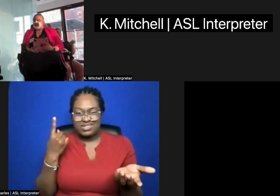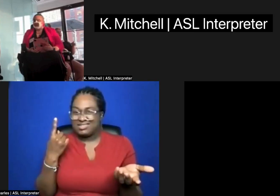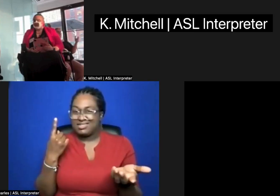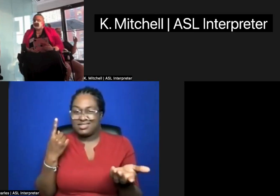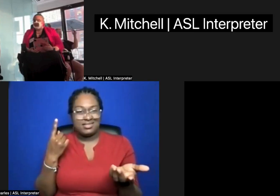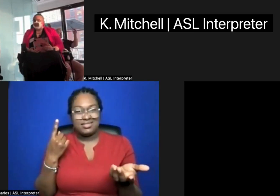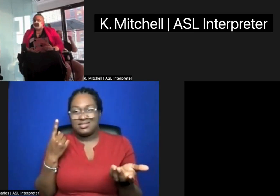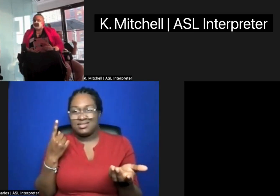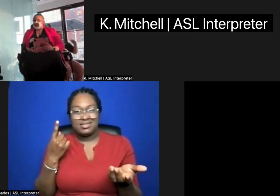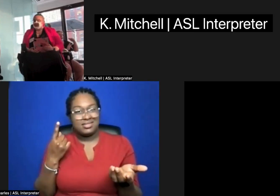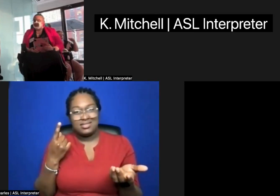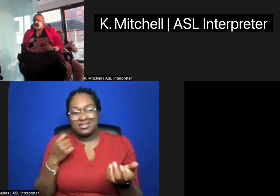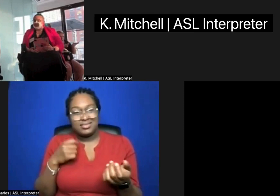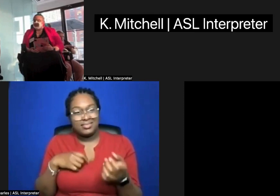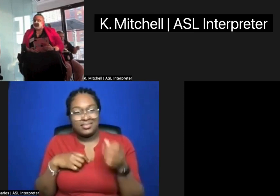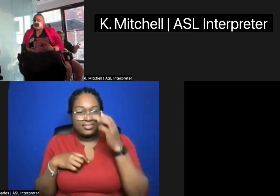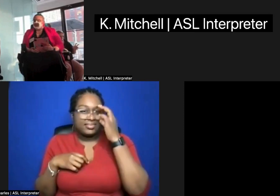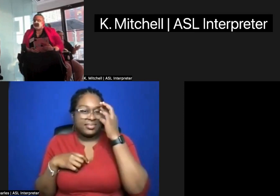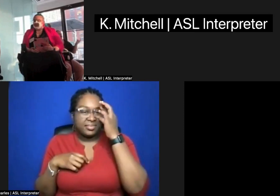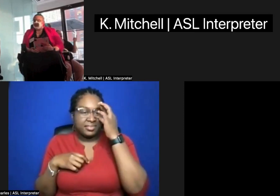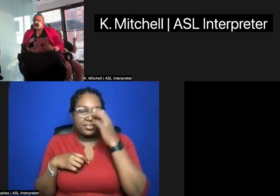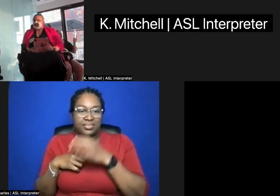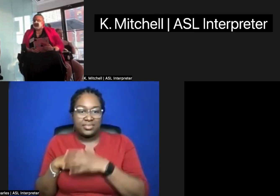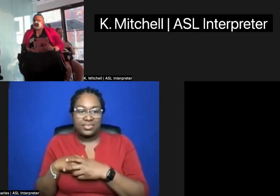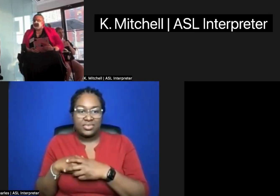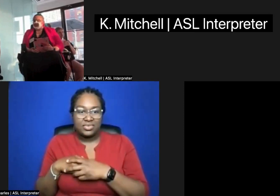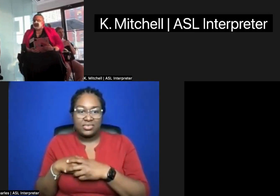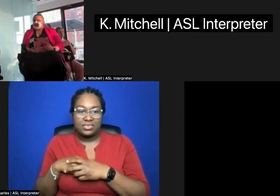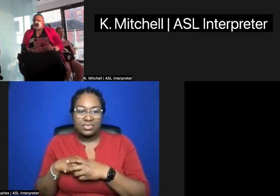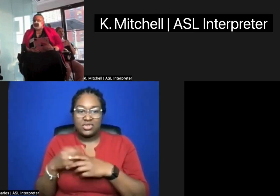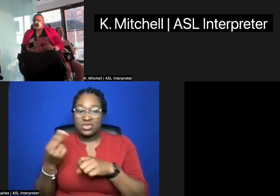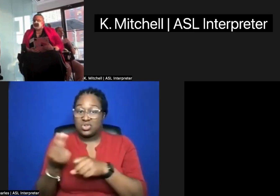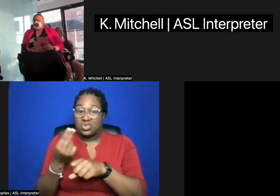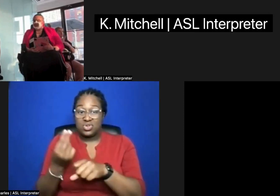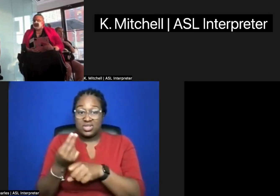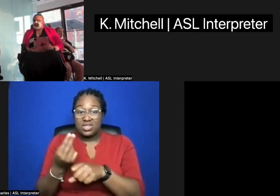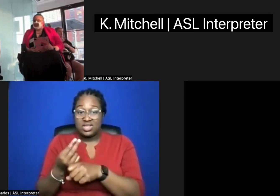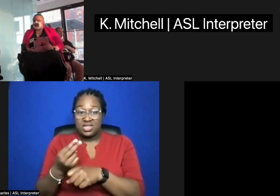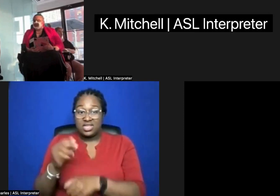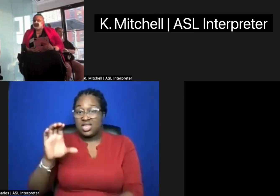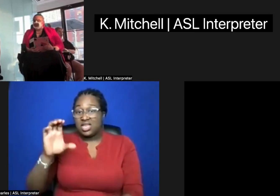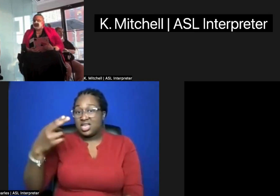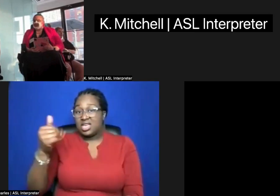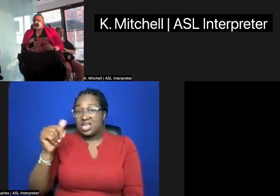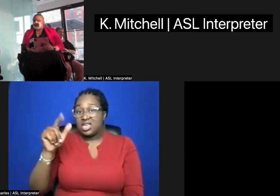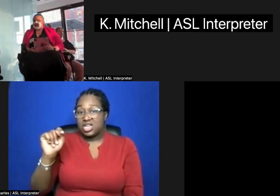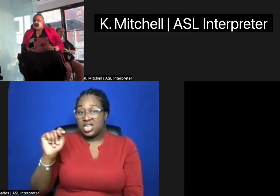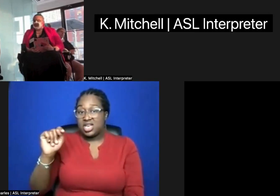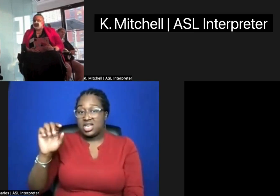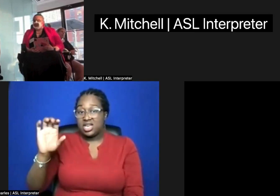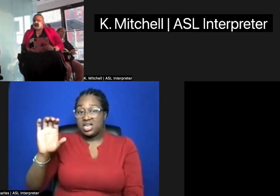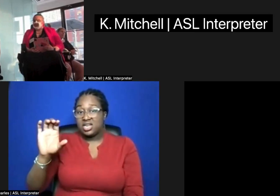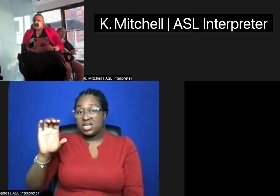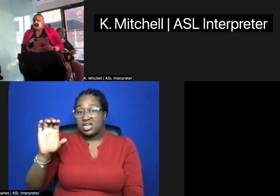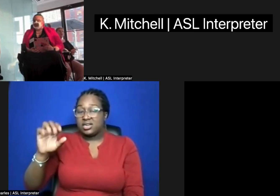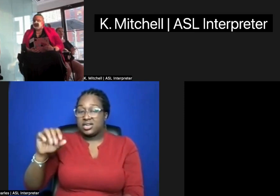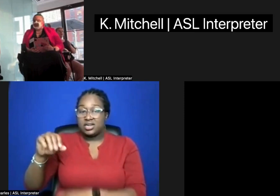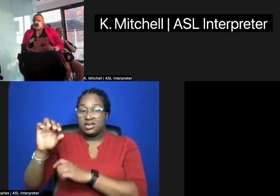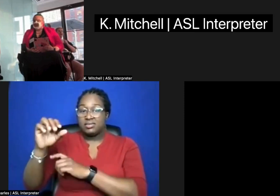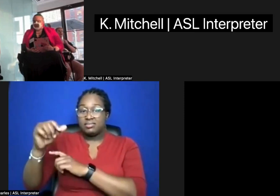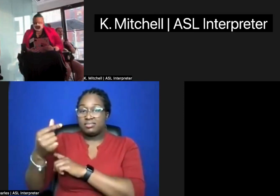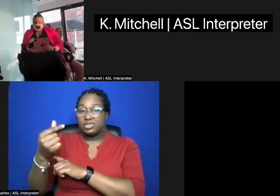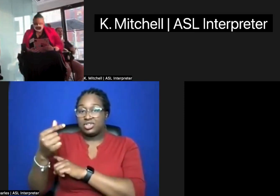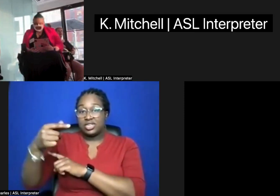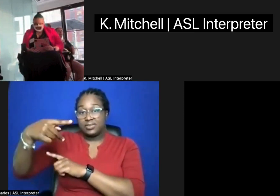And yeah, utilizing ChatGPT, honestly, it's how I lived before ChatGPT.